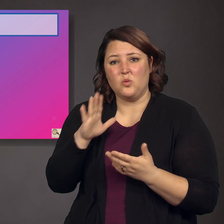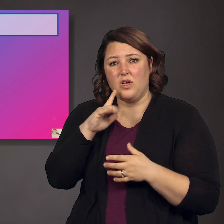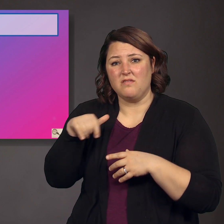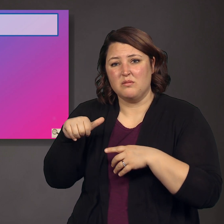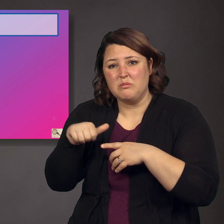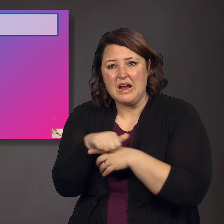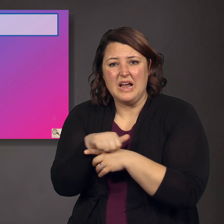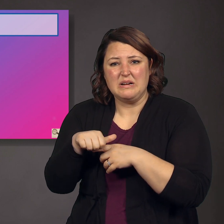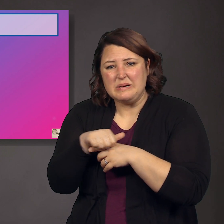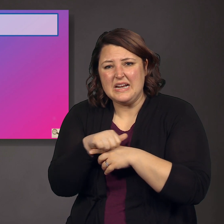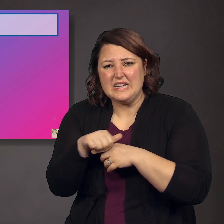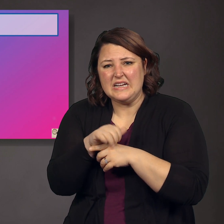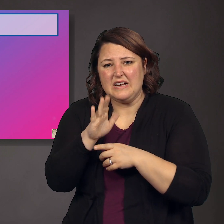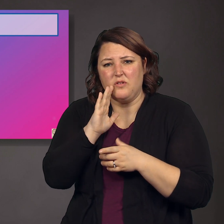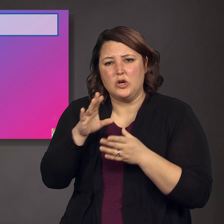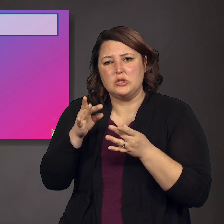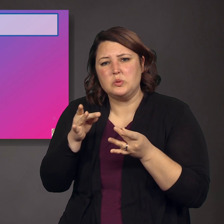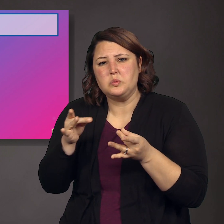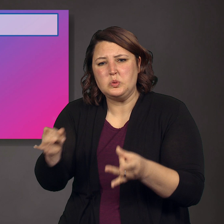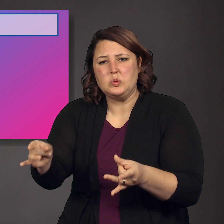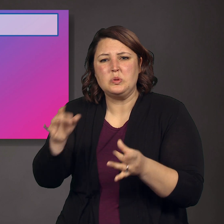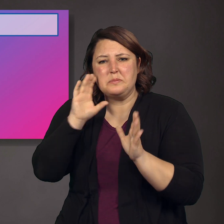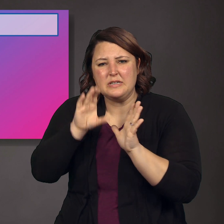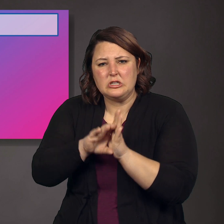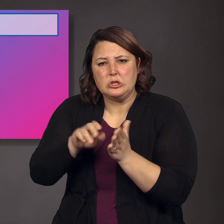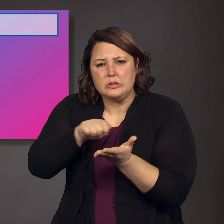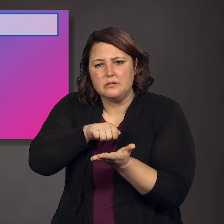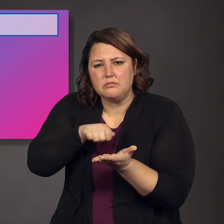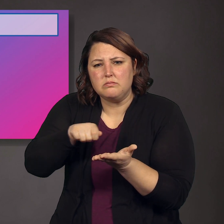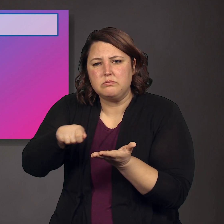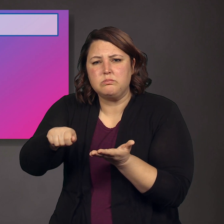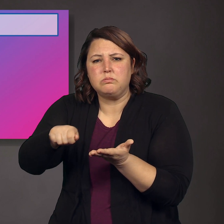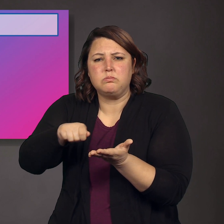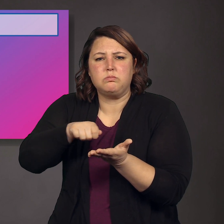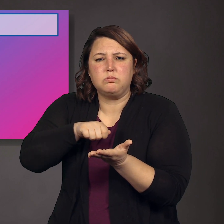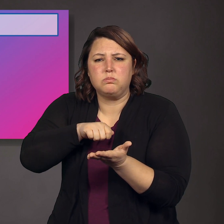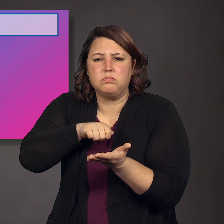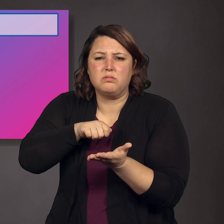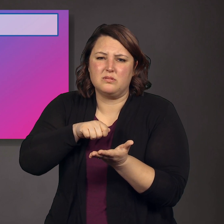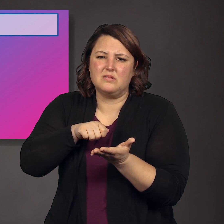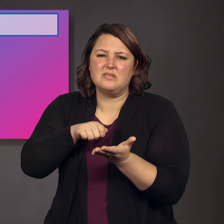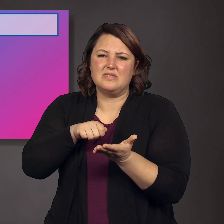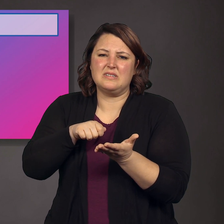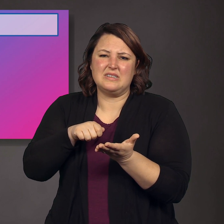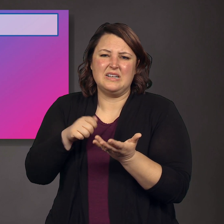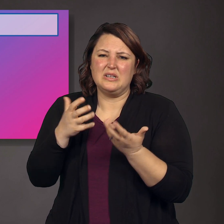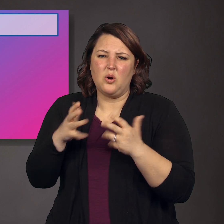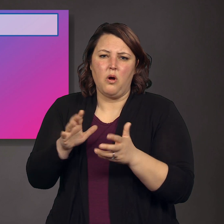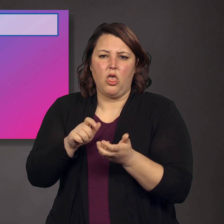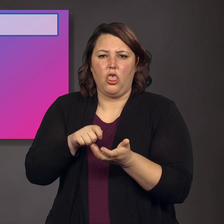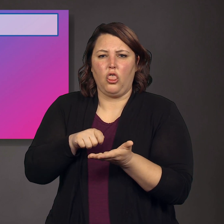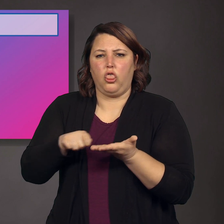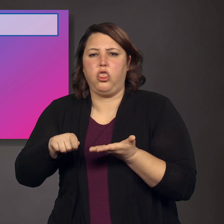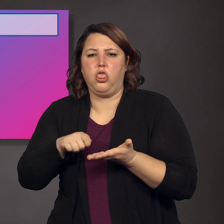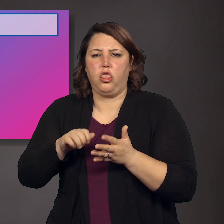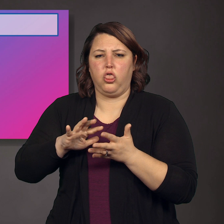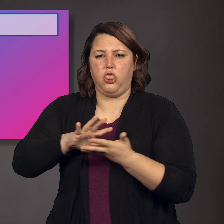get it scanning smoothly, to get a good scan of a picture without it getting distorted. And as you're doing